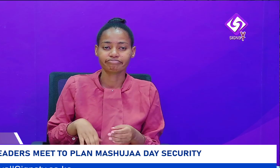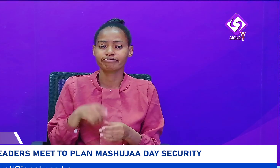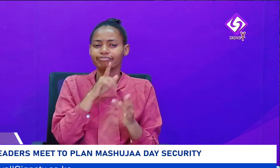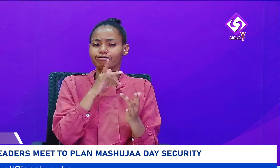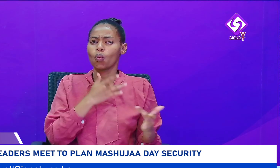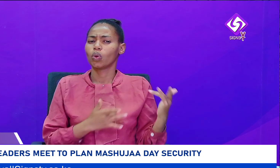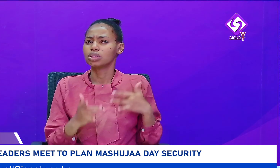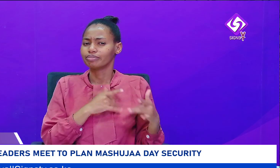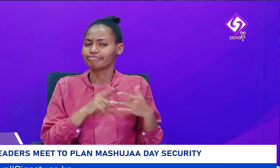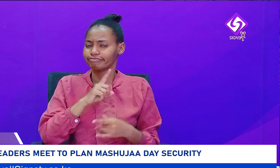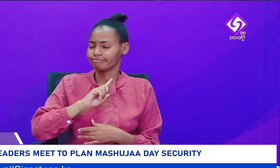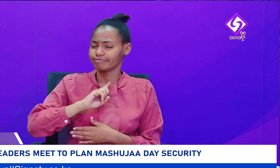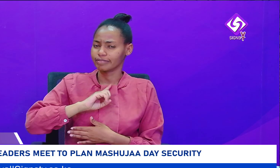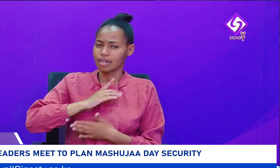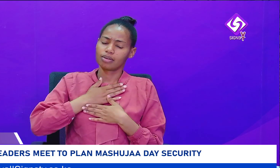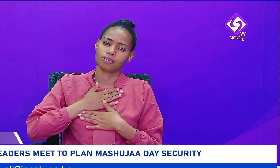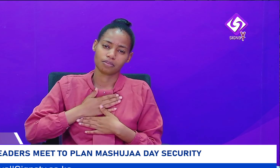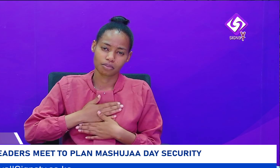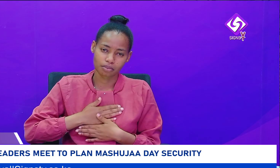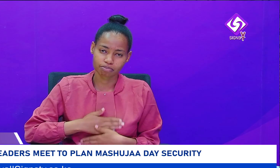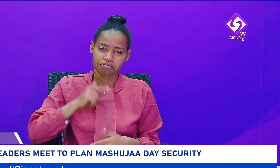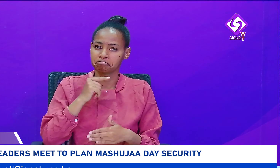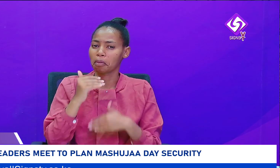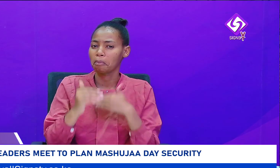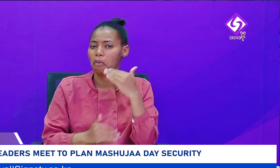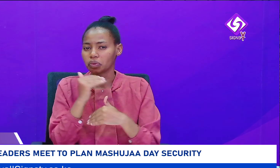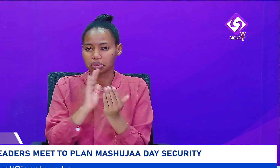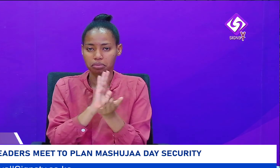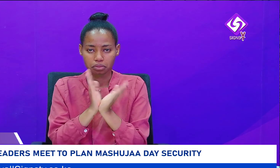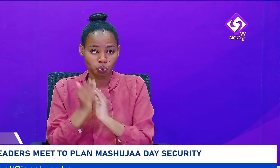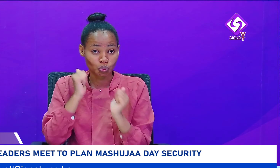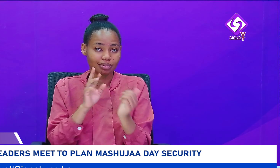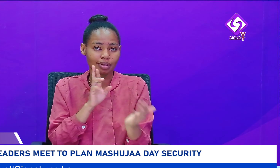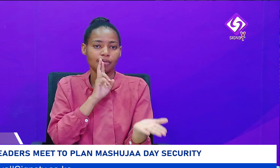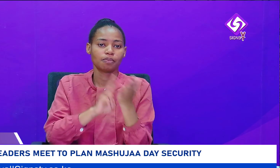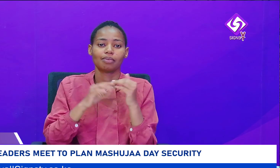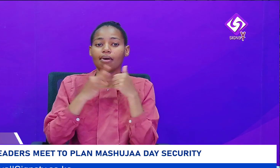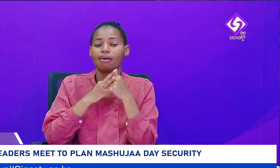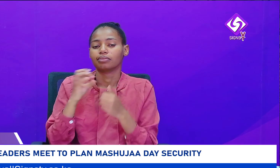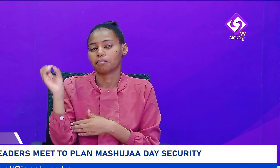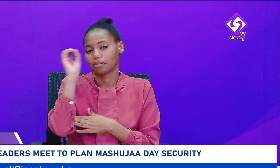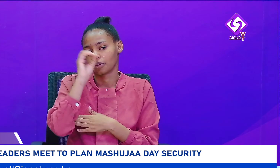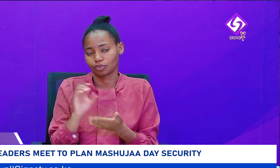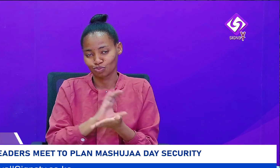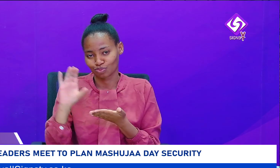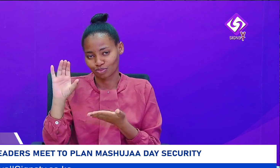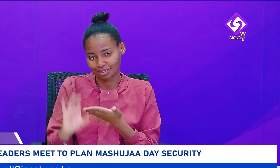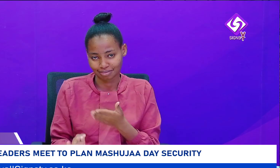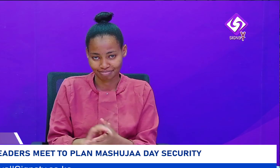expressed their satisfaction with the progress of the stadium, which is reported to be 80%